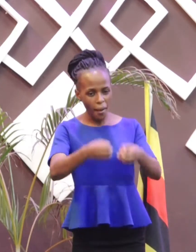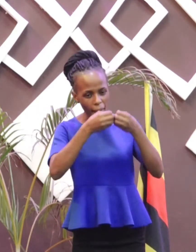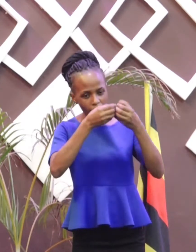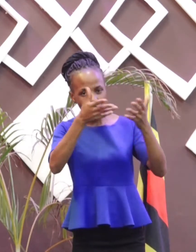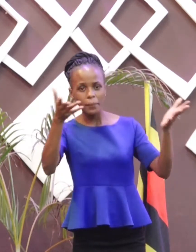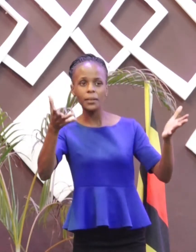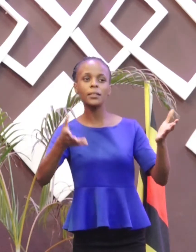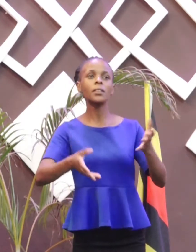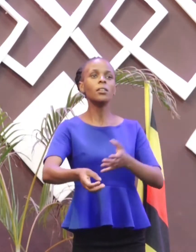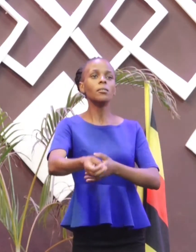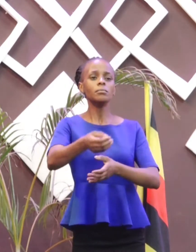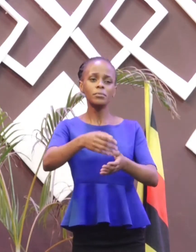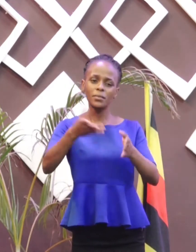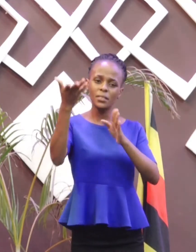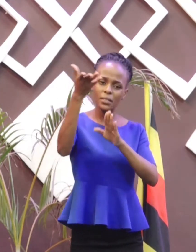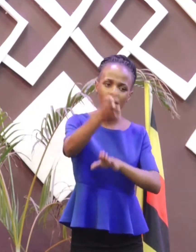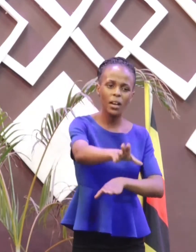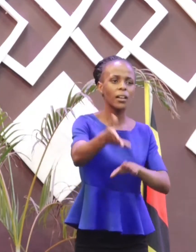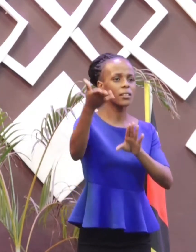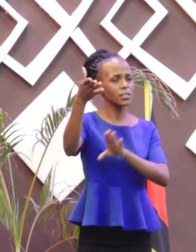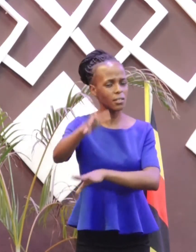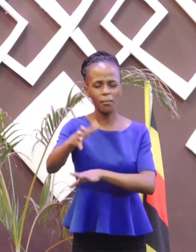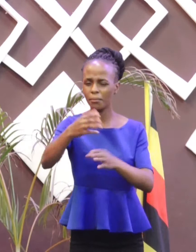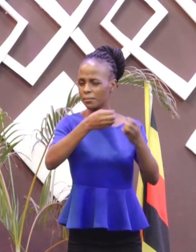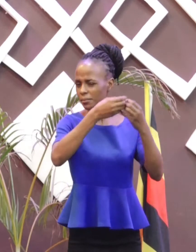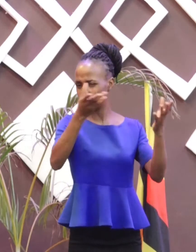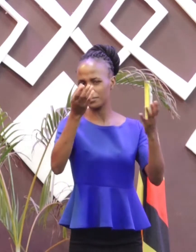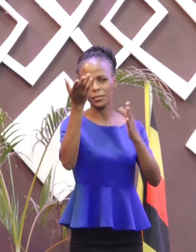were swallowed by the graves. Ebi abamu kubo